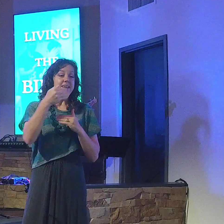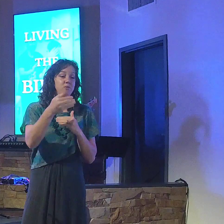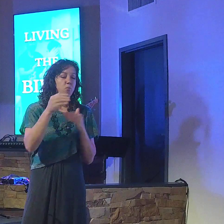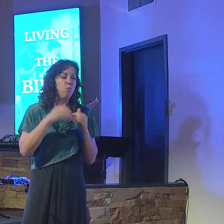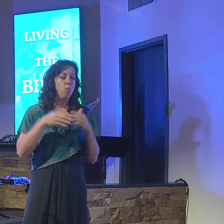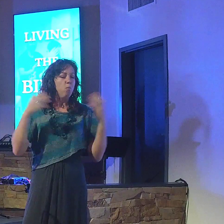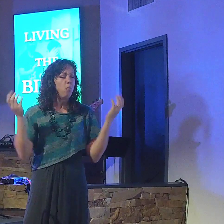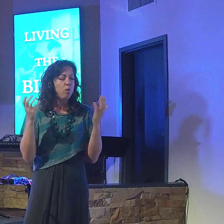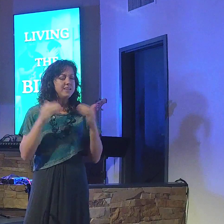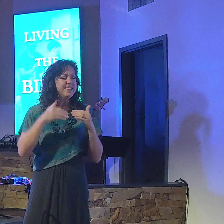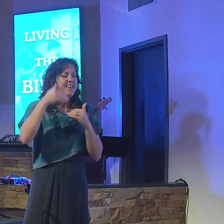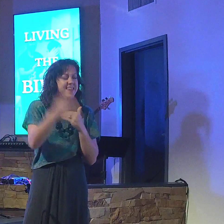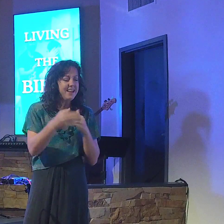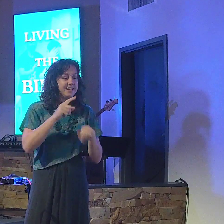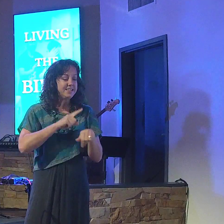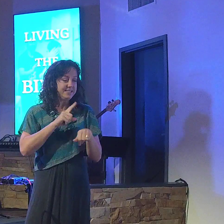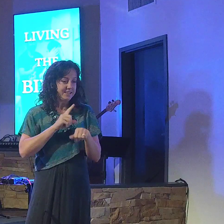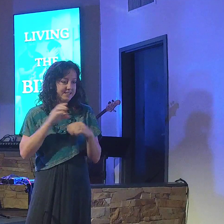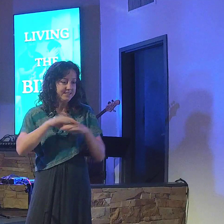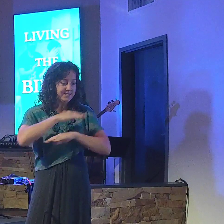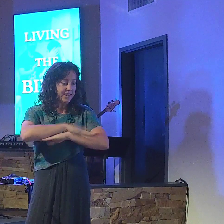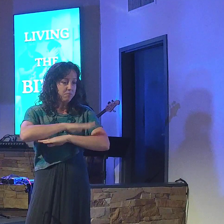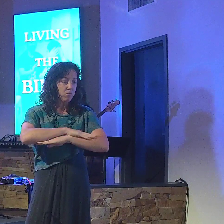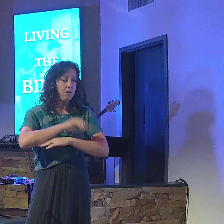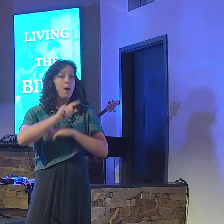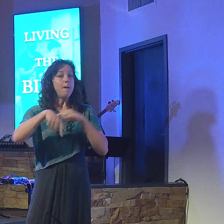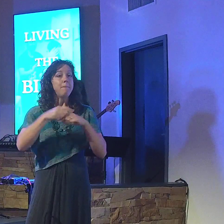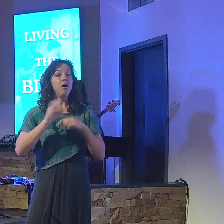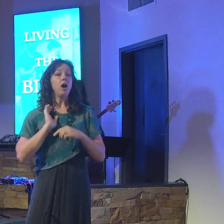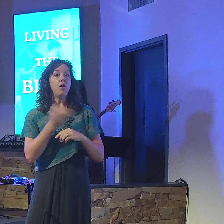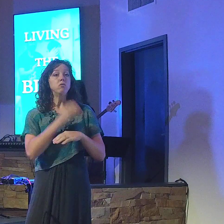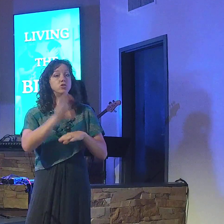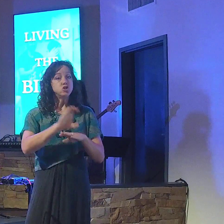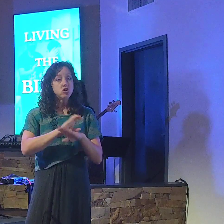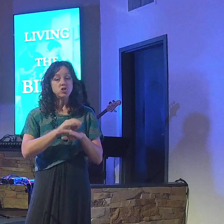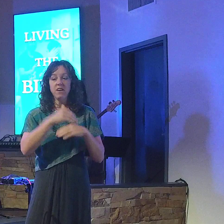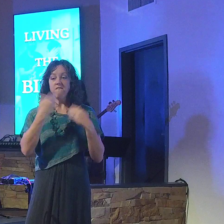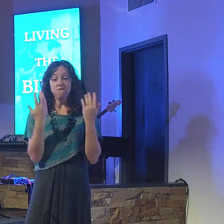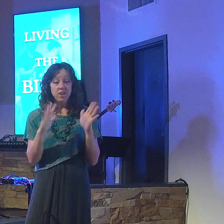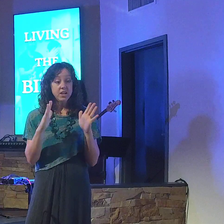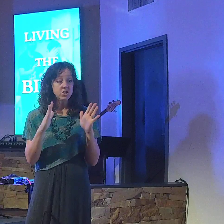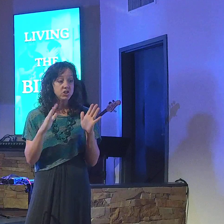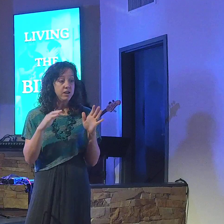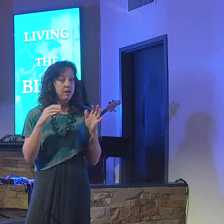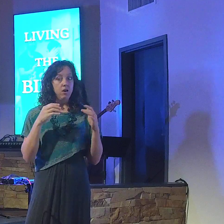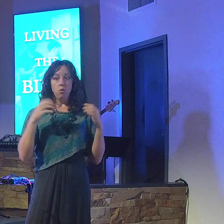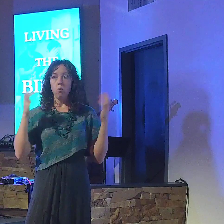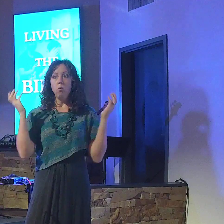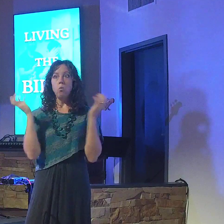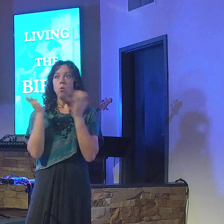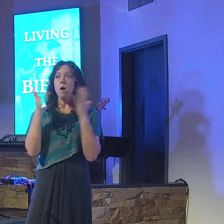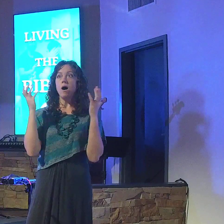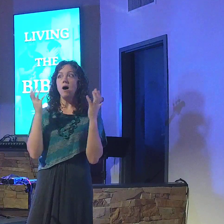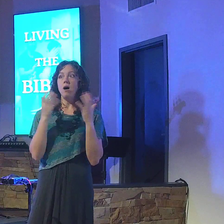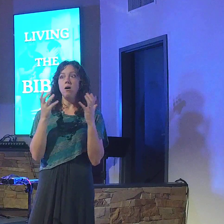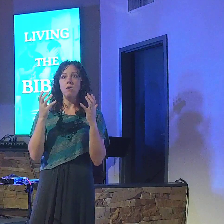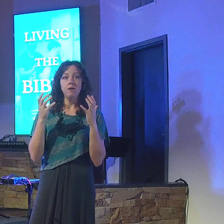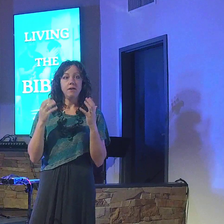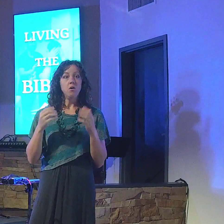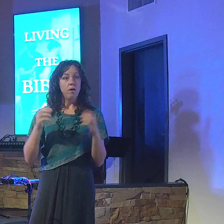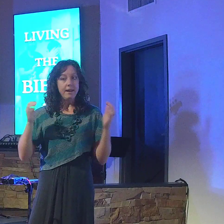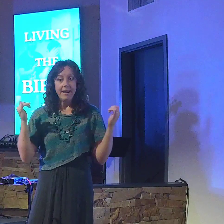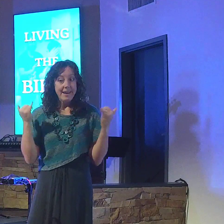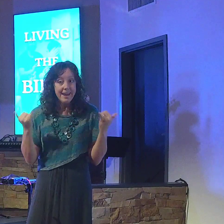have information about the gospel, about our church, just for people who finish up Walk Through Bethlehem and go, well, wow, that was impactful. What do